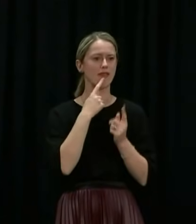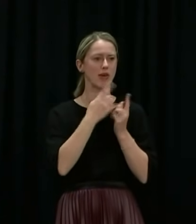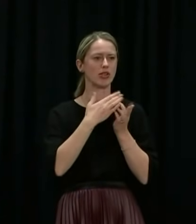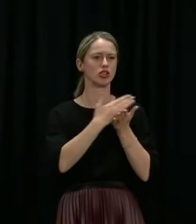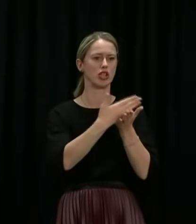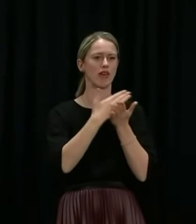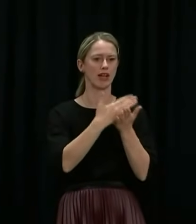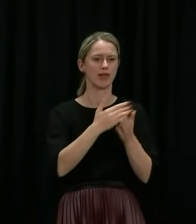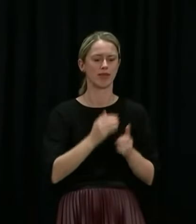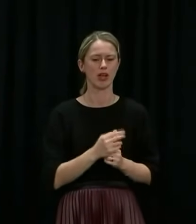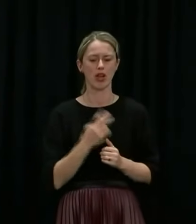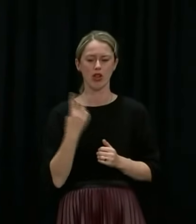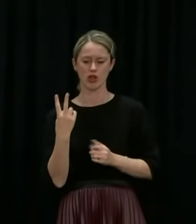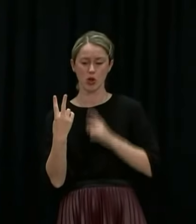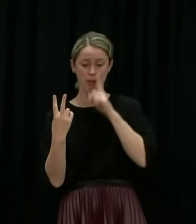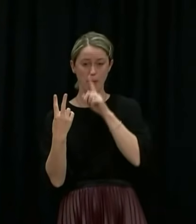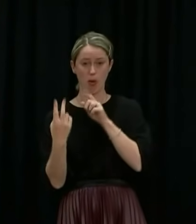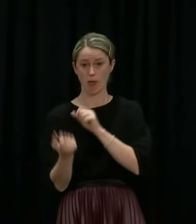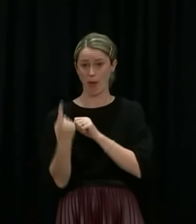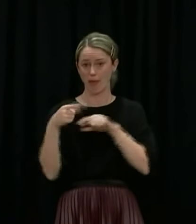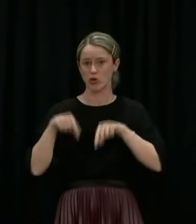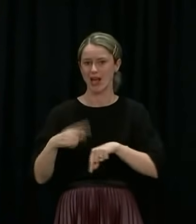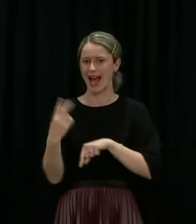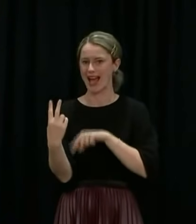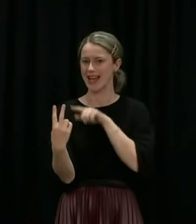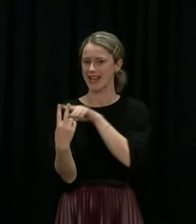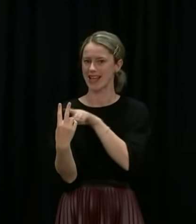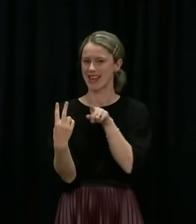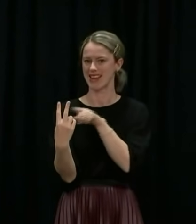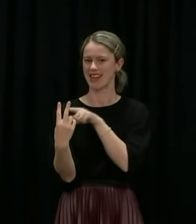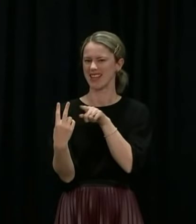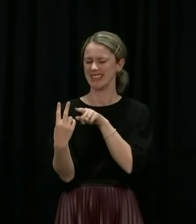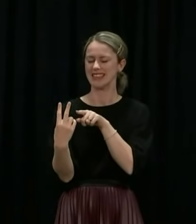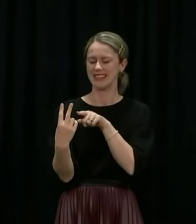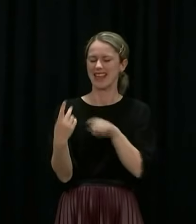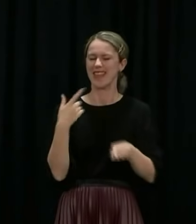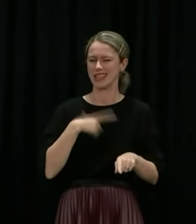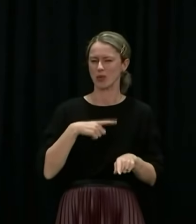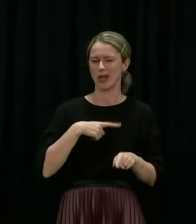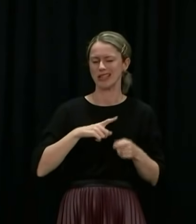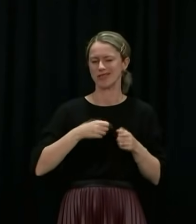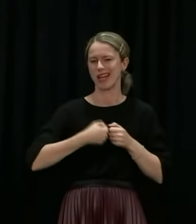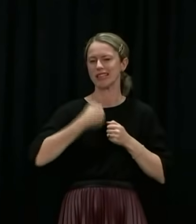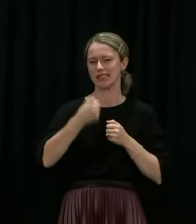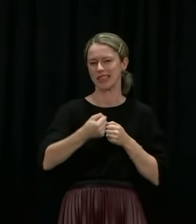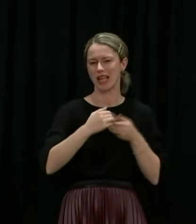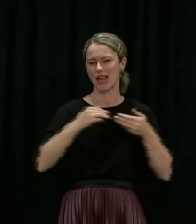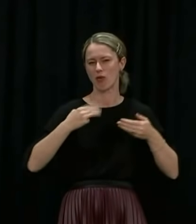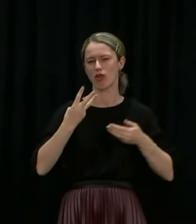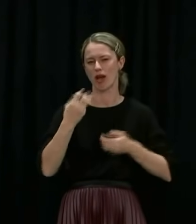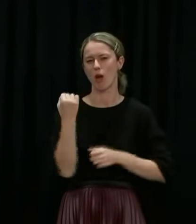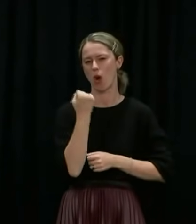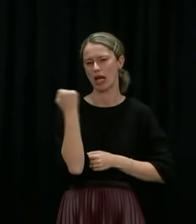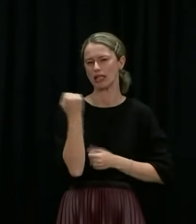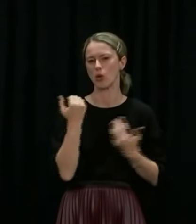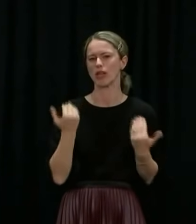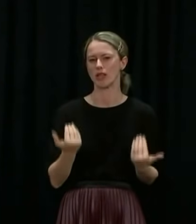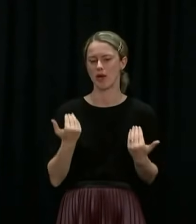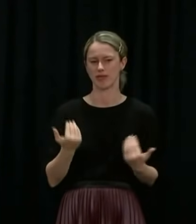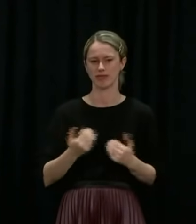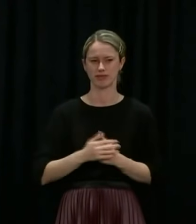information. These two mystery cases that we've seen pop up, though, they're really underpinning the decision to extend there in the Waikato at this